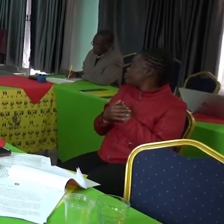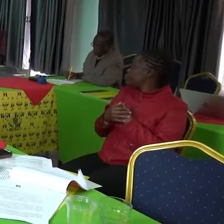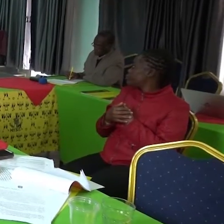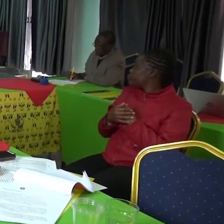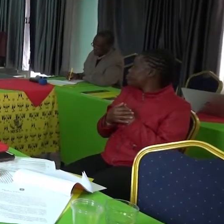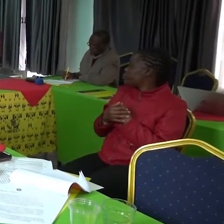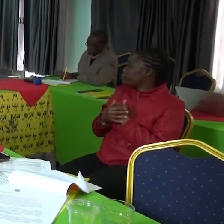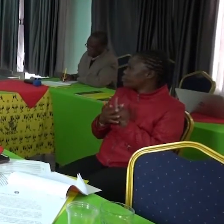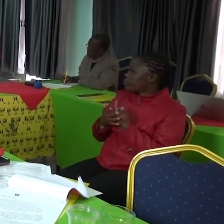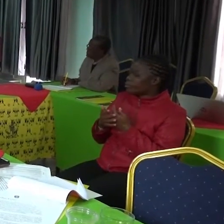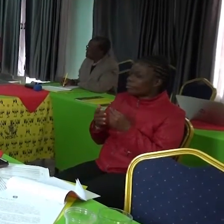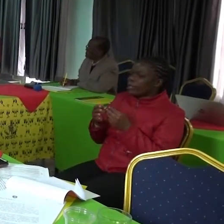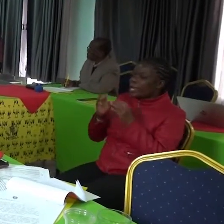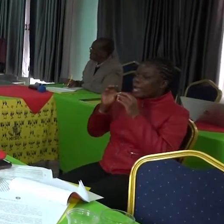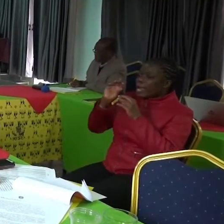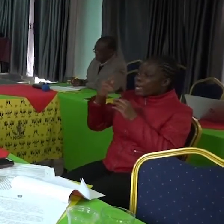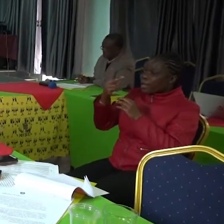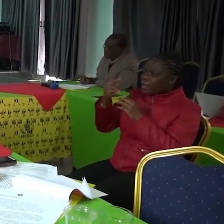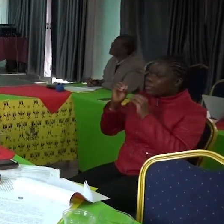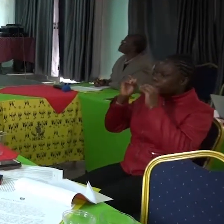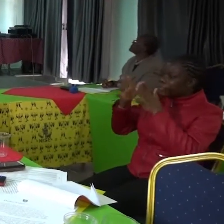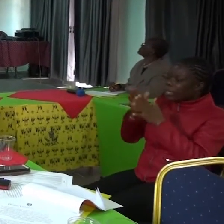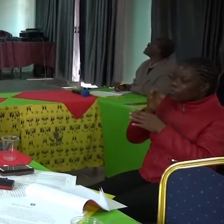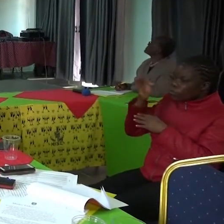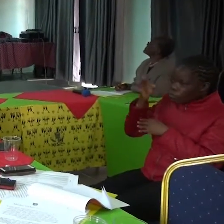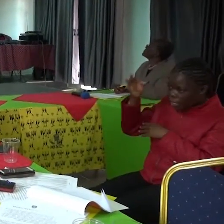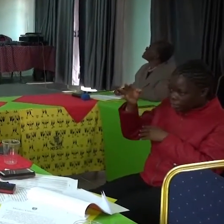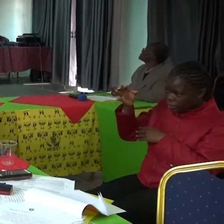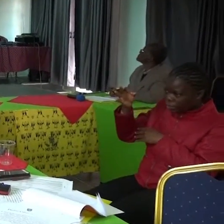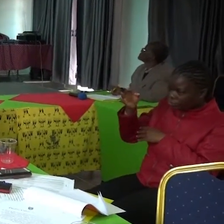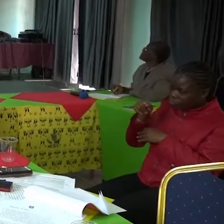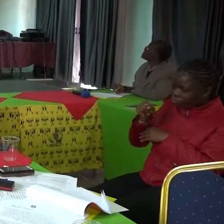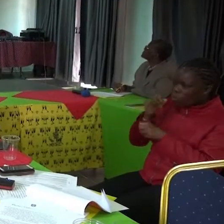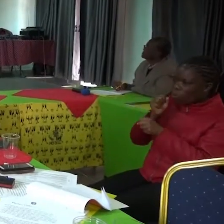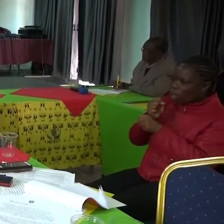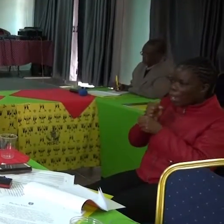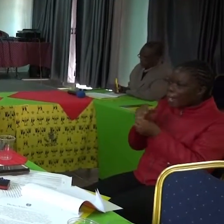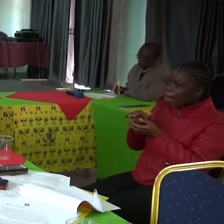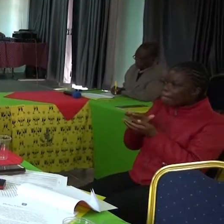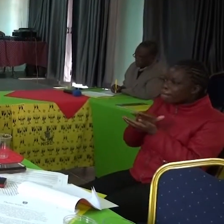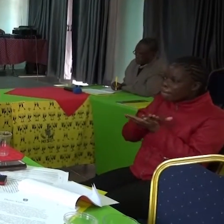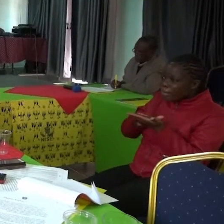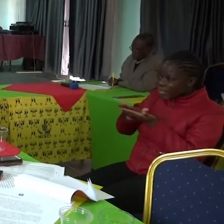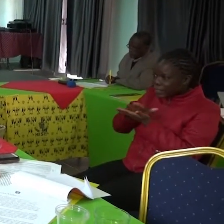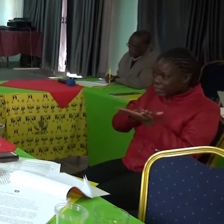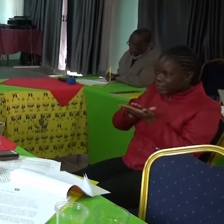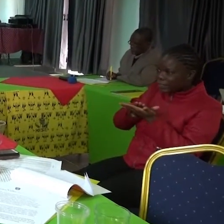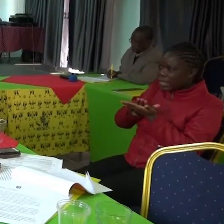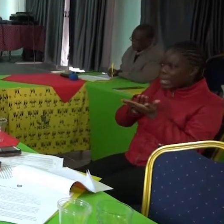So Kenya Teacher Futures is our work-based approach